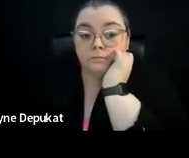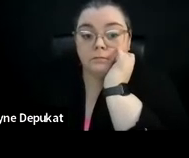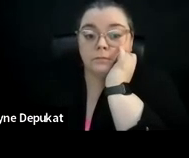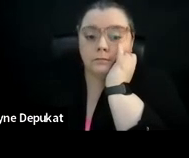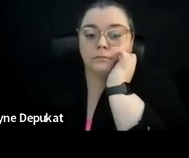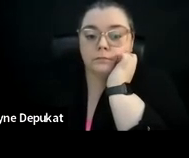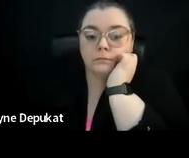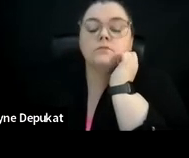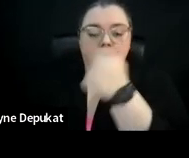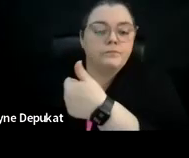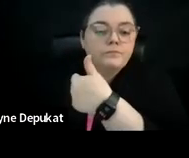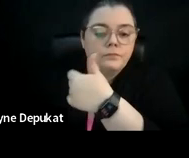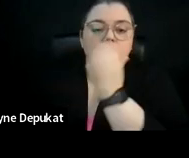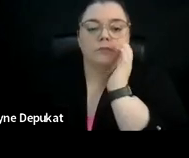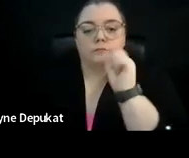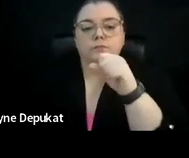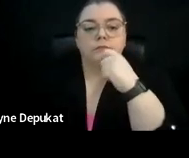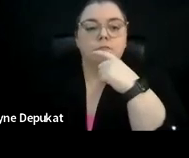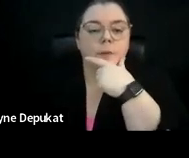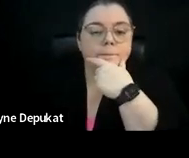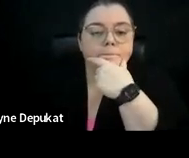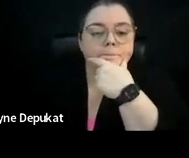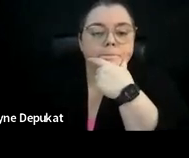Go ahead, you can scroll up. Perfect.